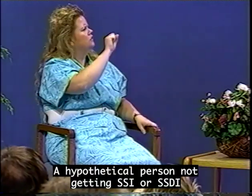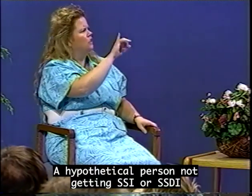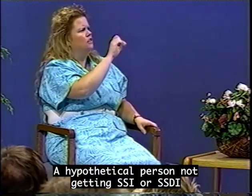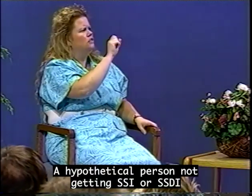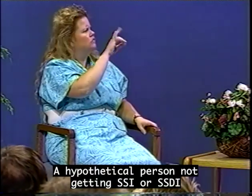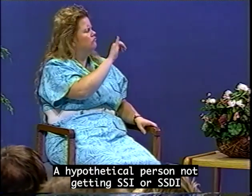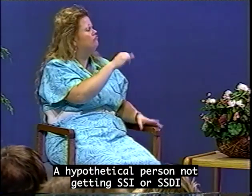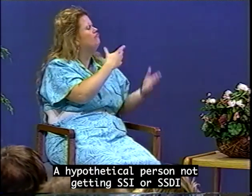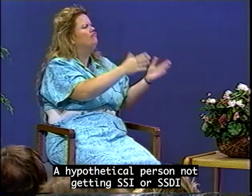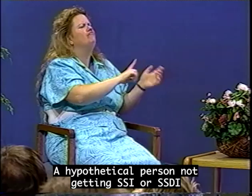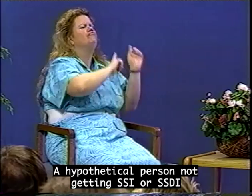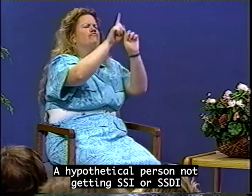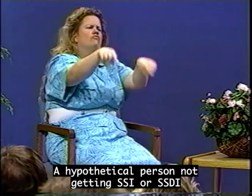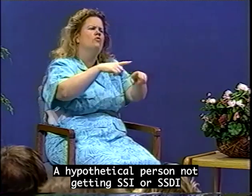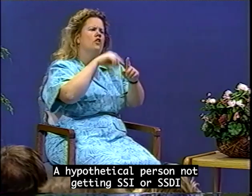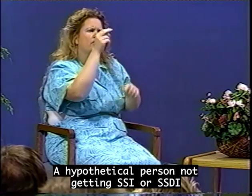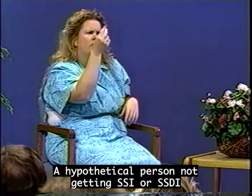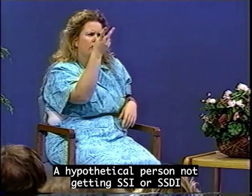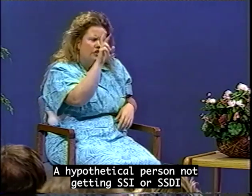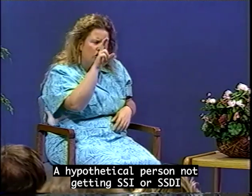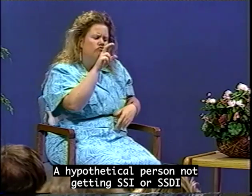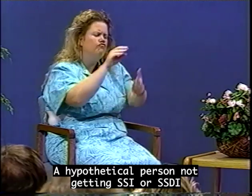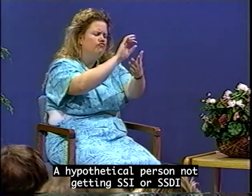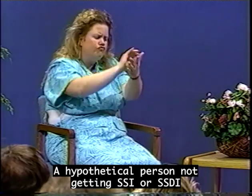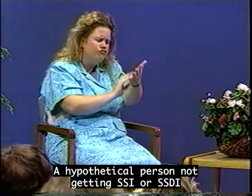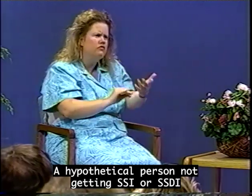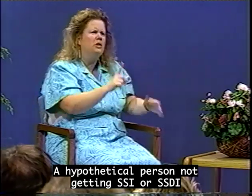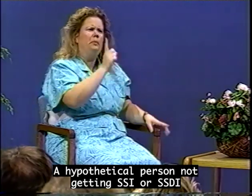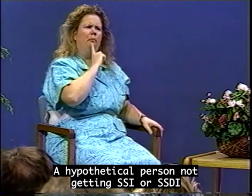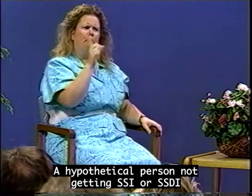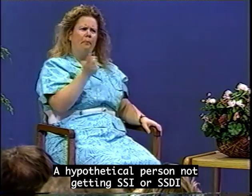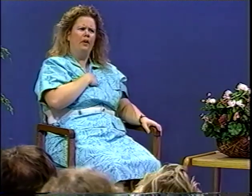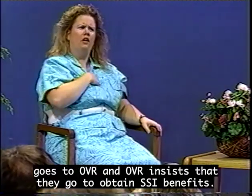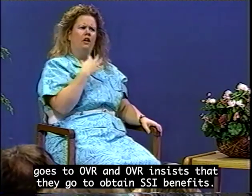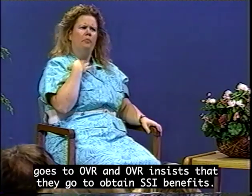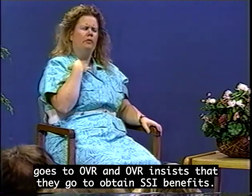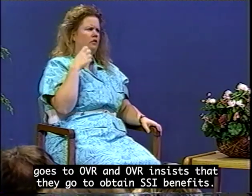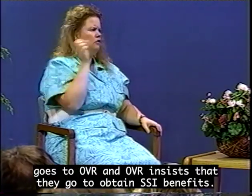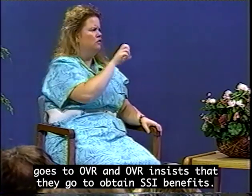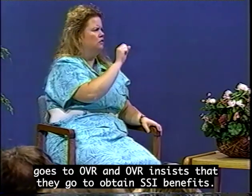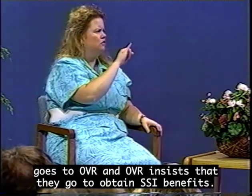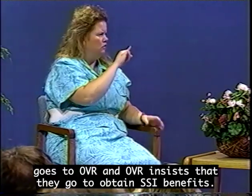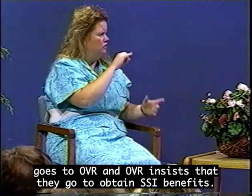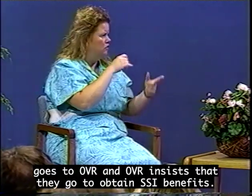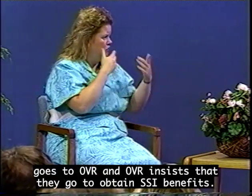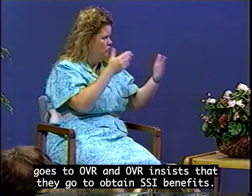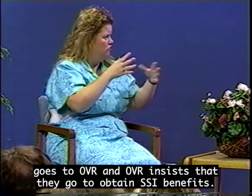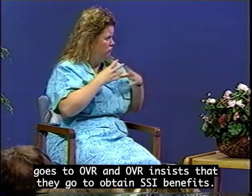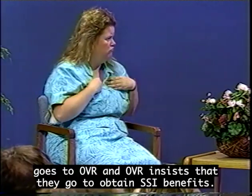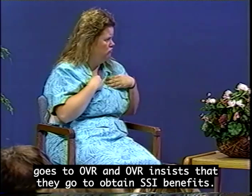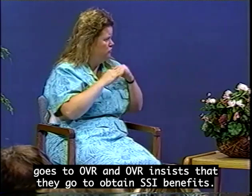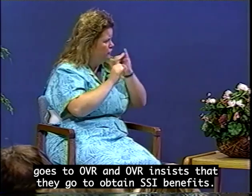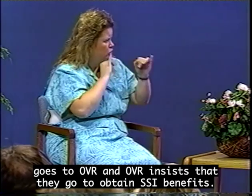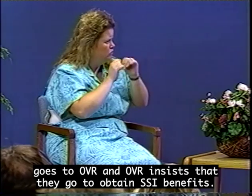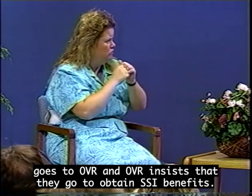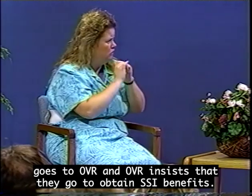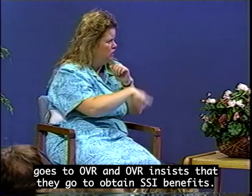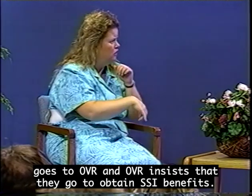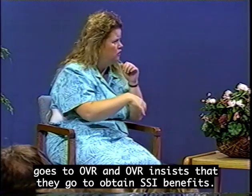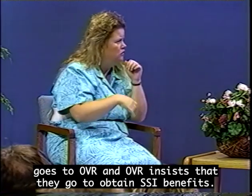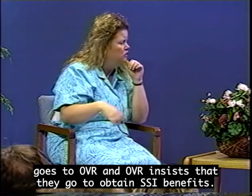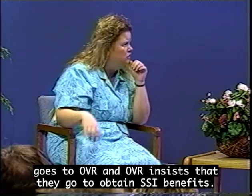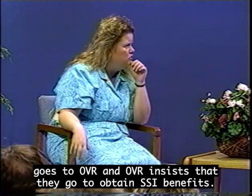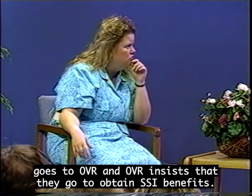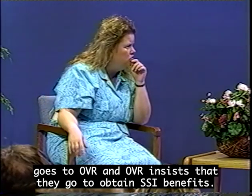This hypothetical person not getting SSI or SSDI goes to OVR, and